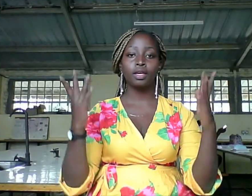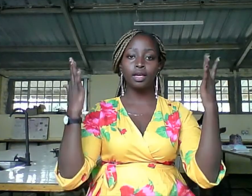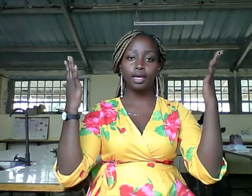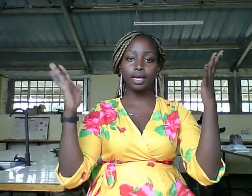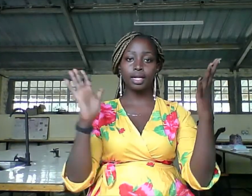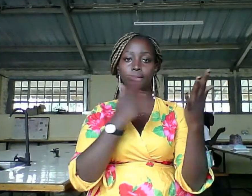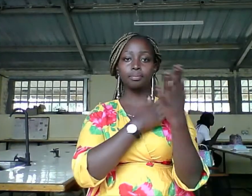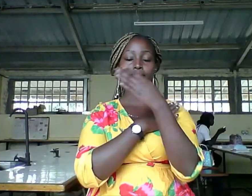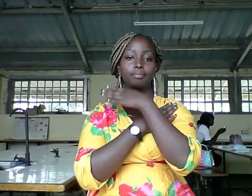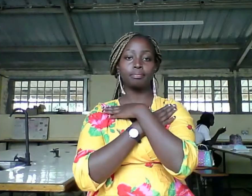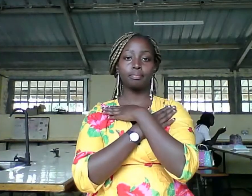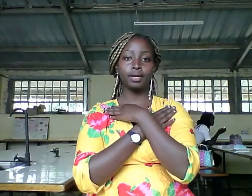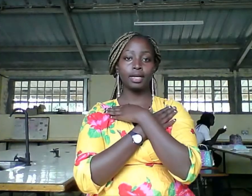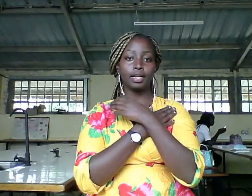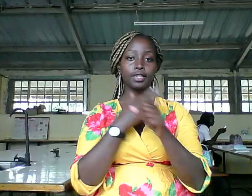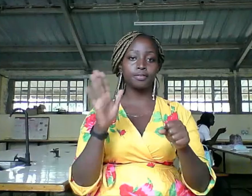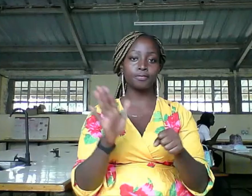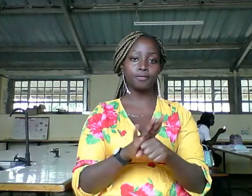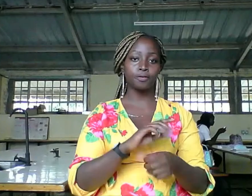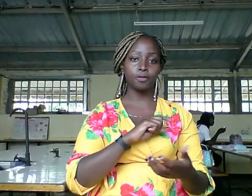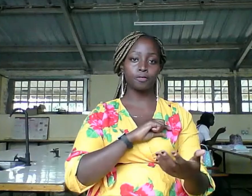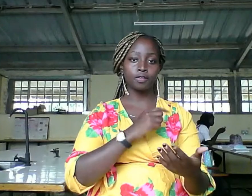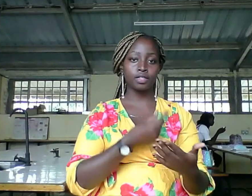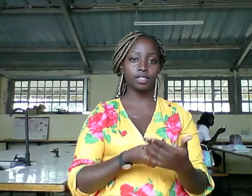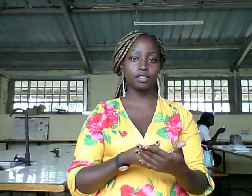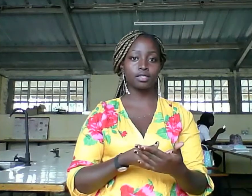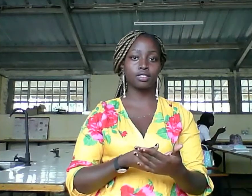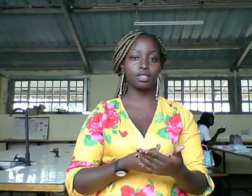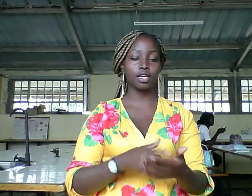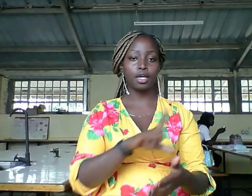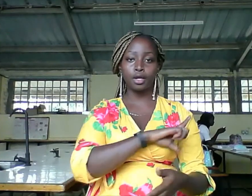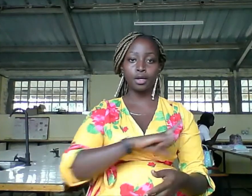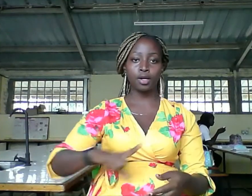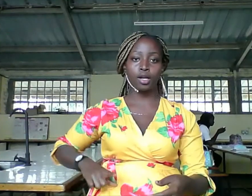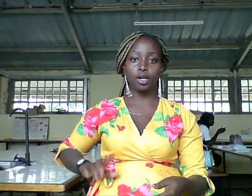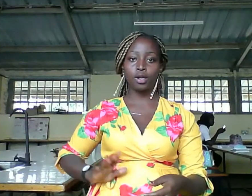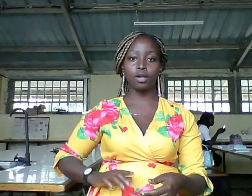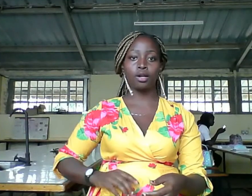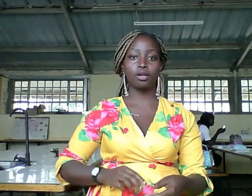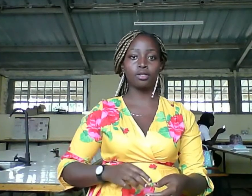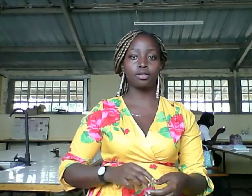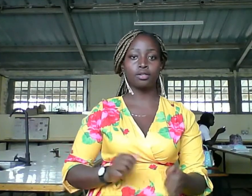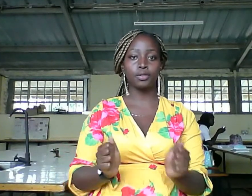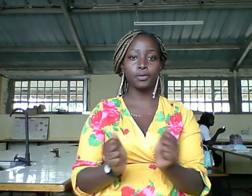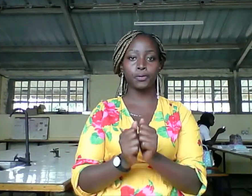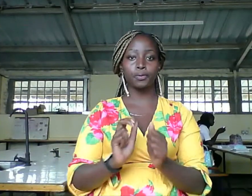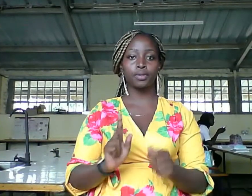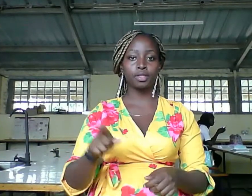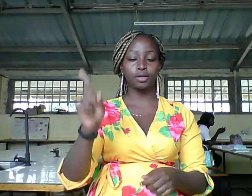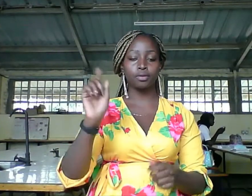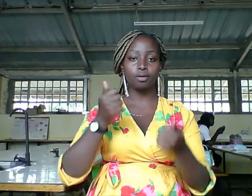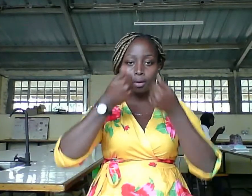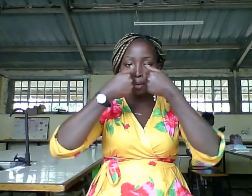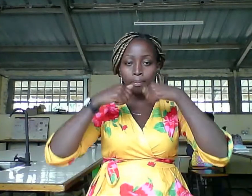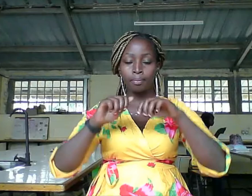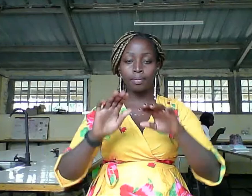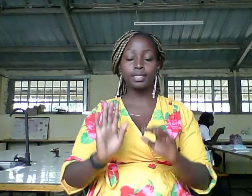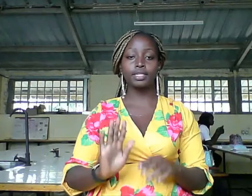Hail Mary, full of grace, the Lord is with you. Blessed is you from women,